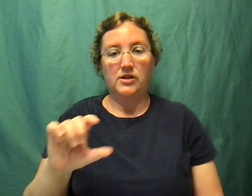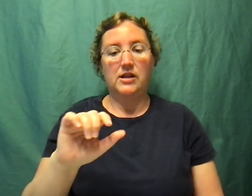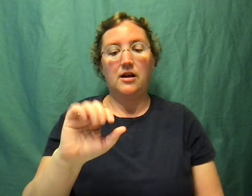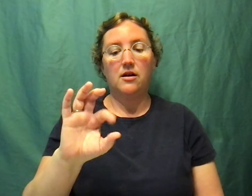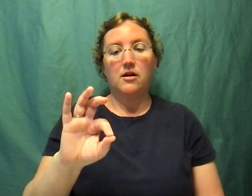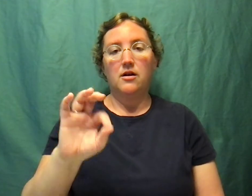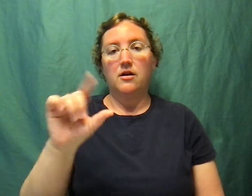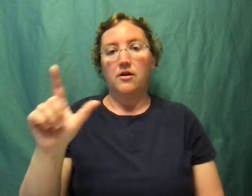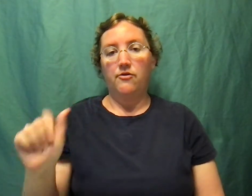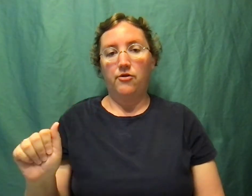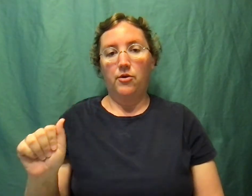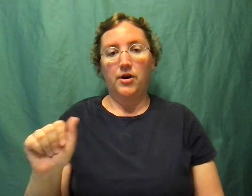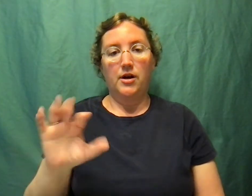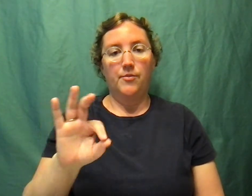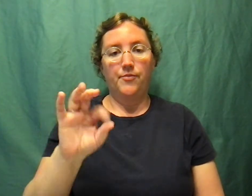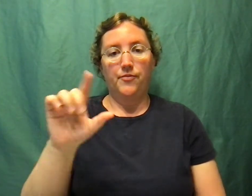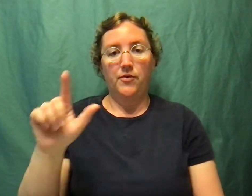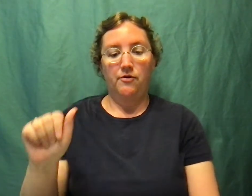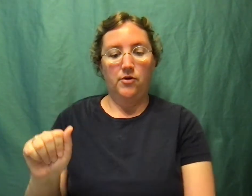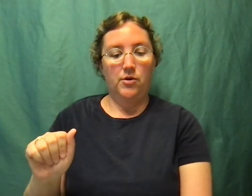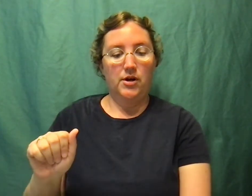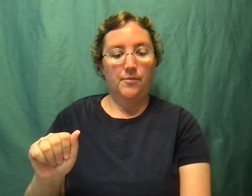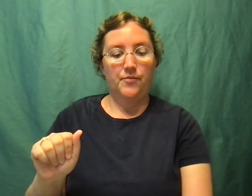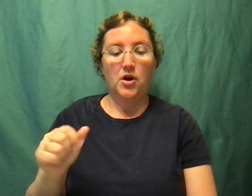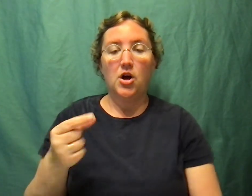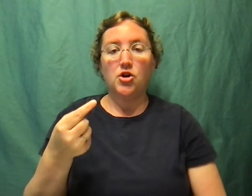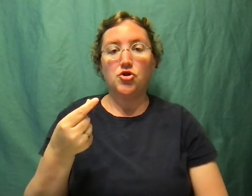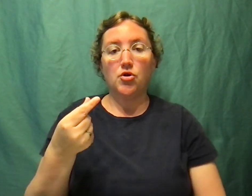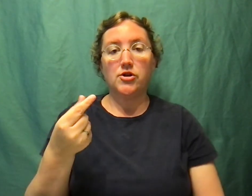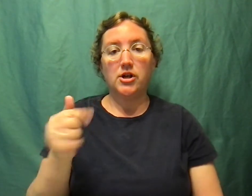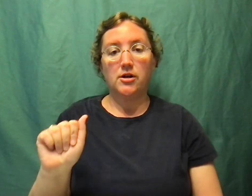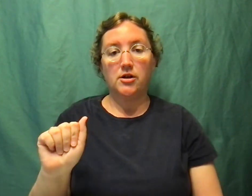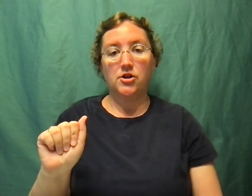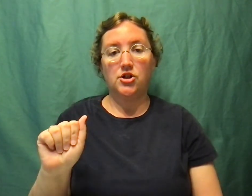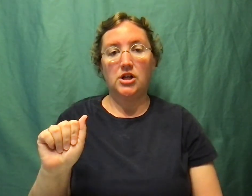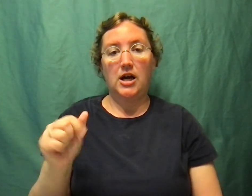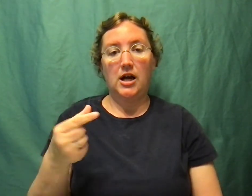state. Florida, Florida. Georgia, GA.